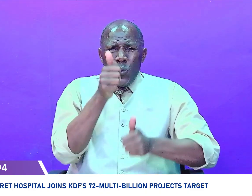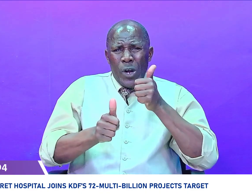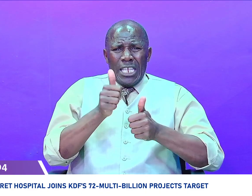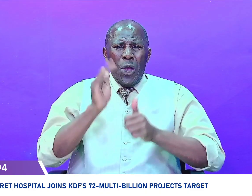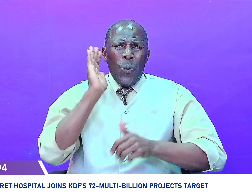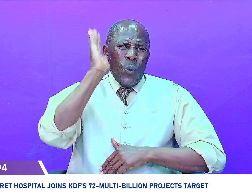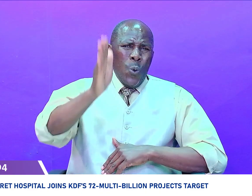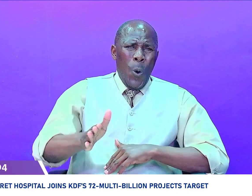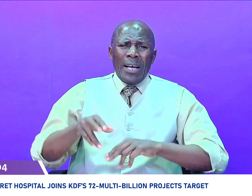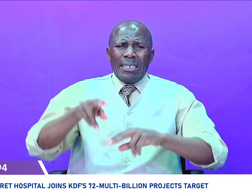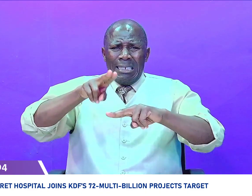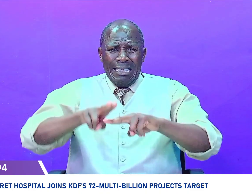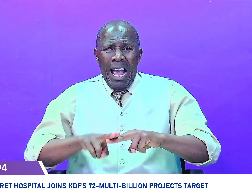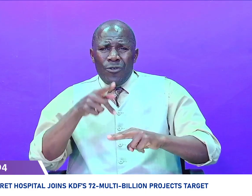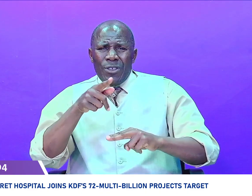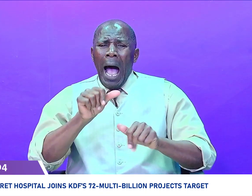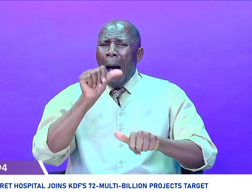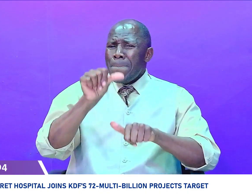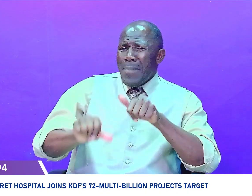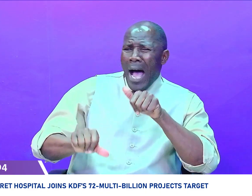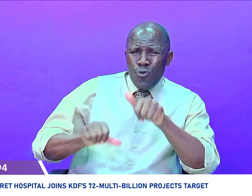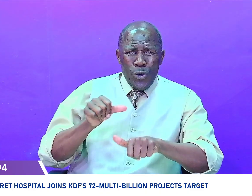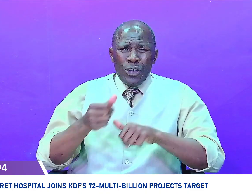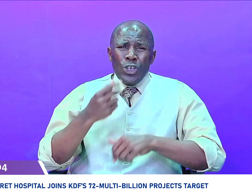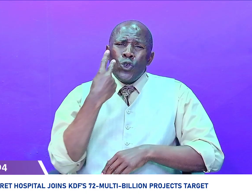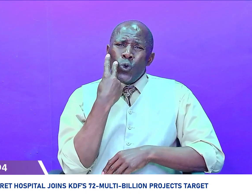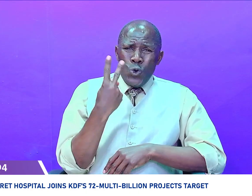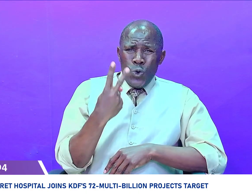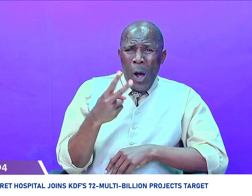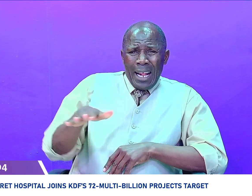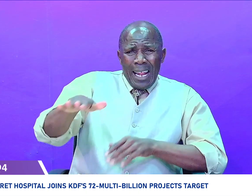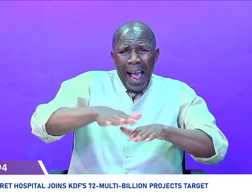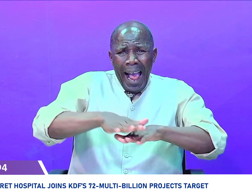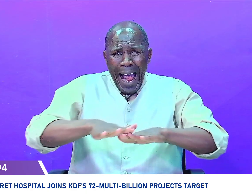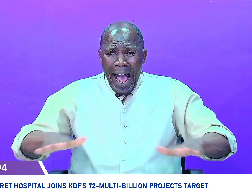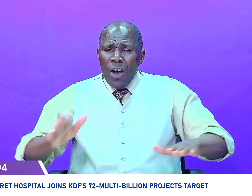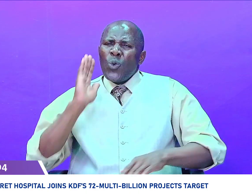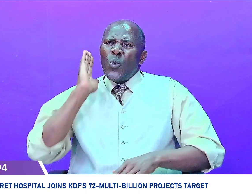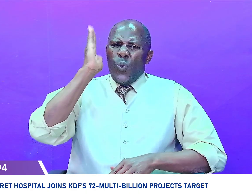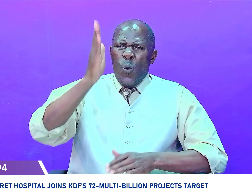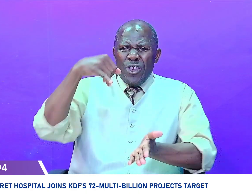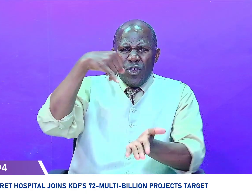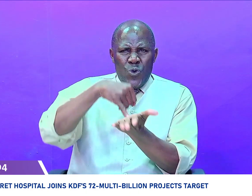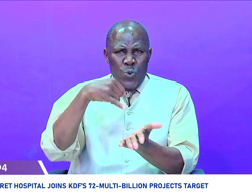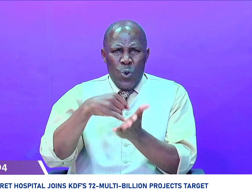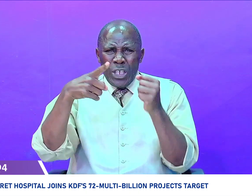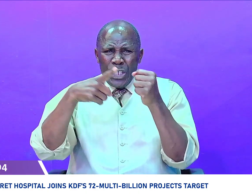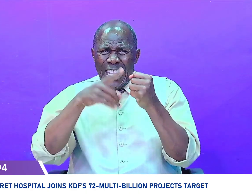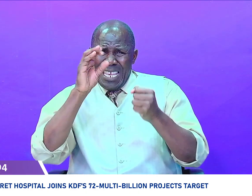The hospital, which will sit on approximately 200 acres, will include 60 ICU